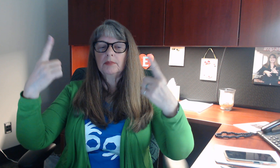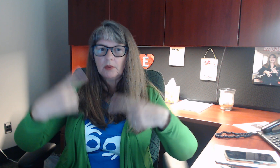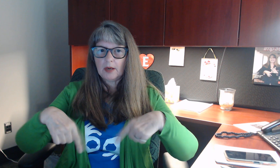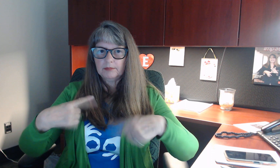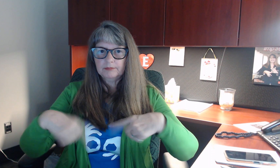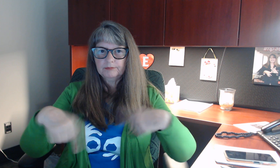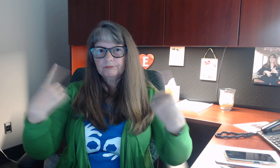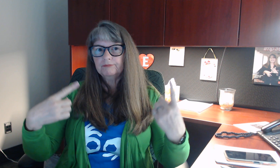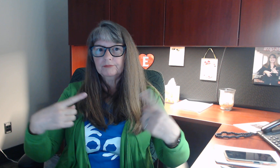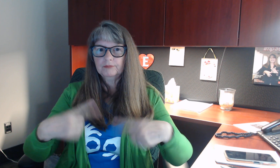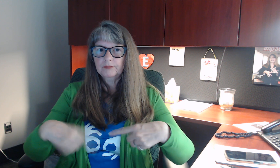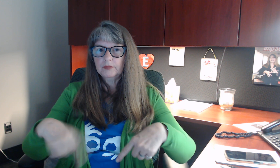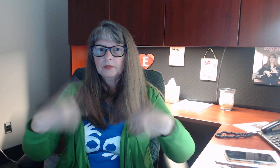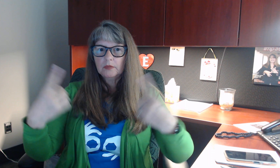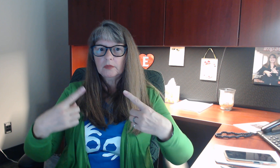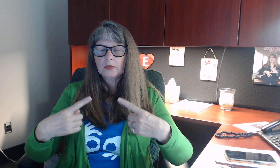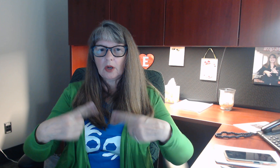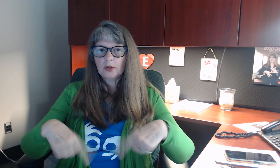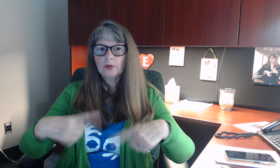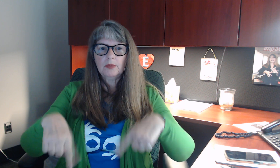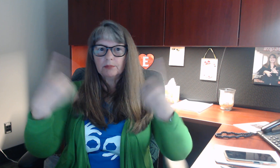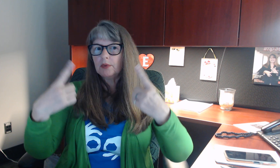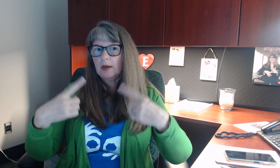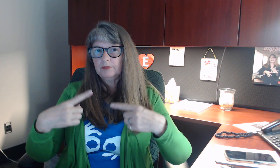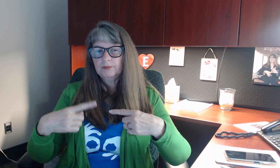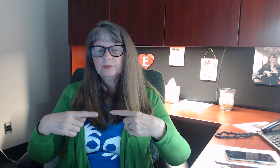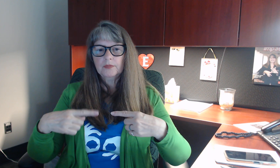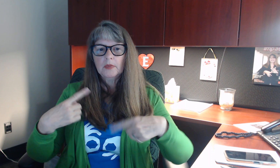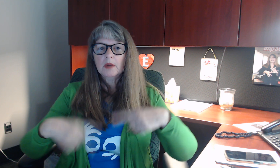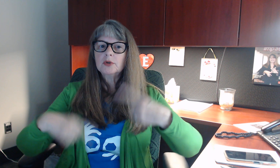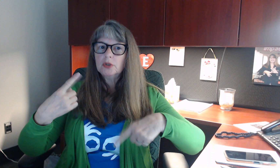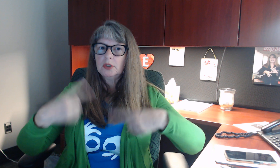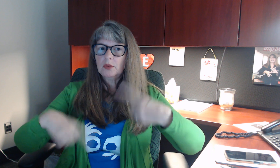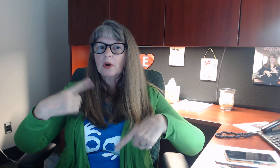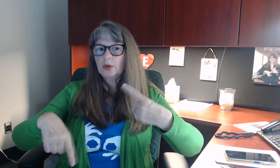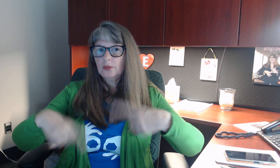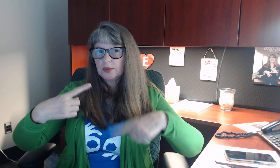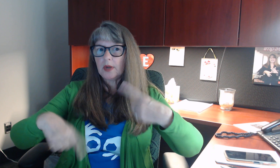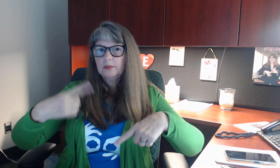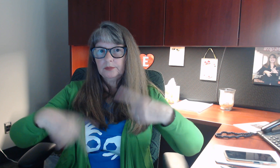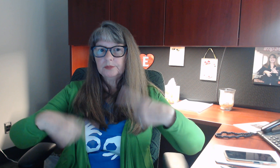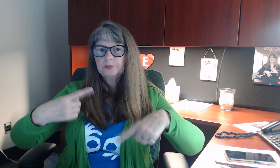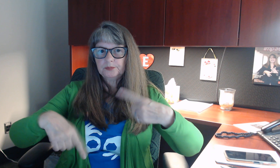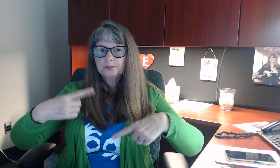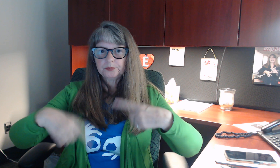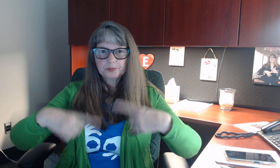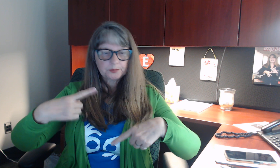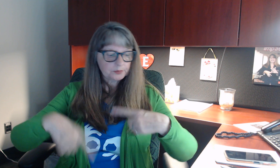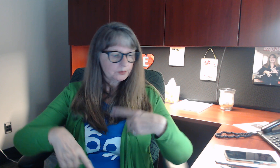up. They argue and blew up, but you can do argue as well.